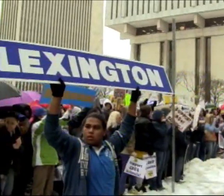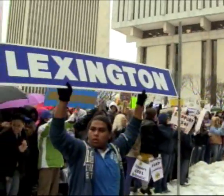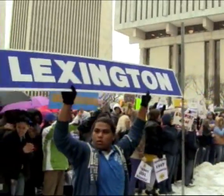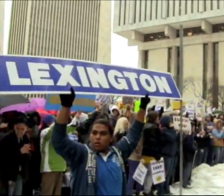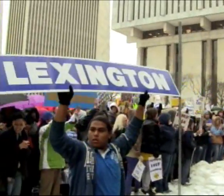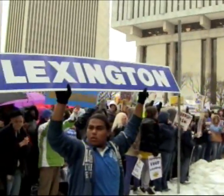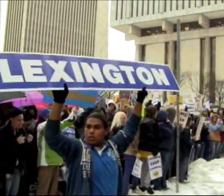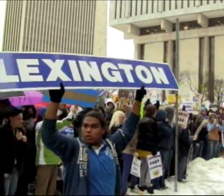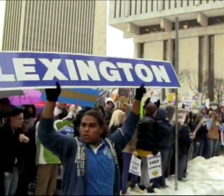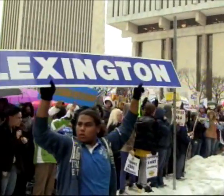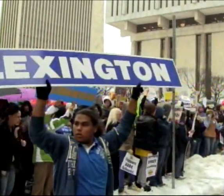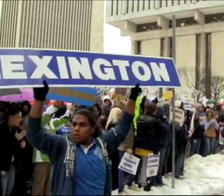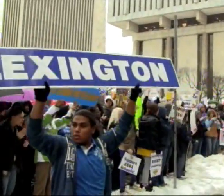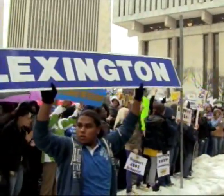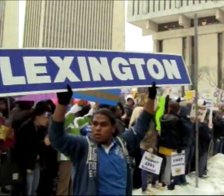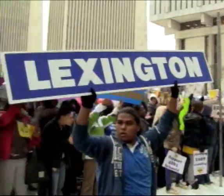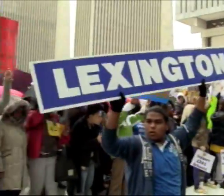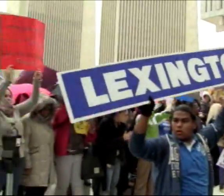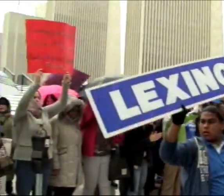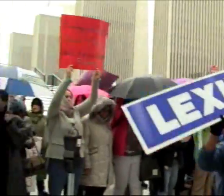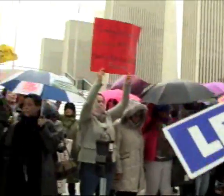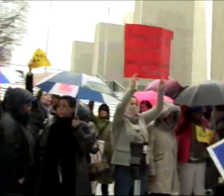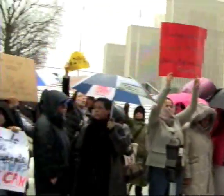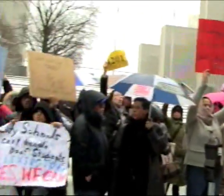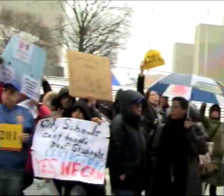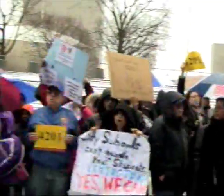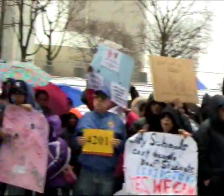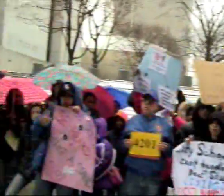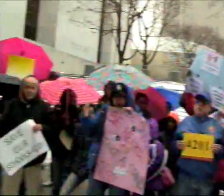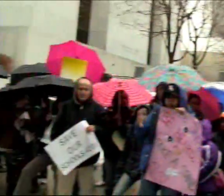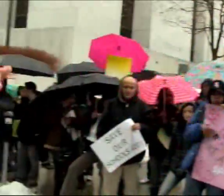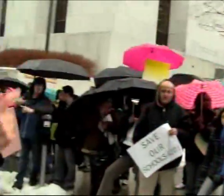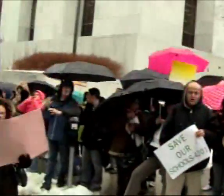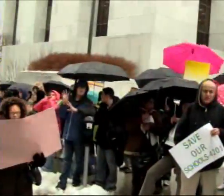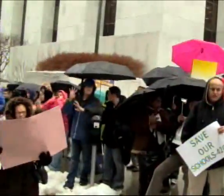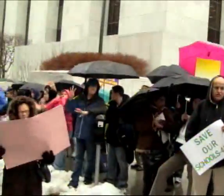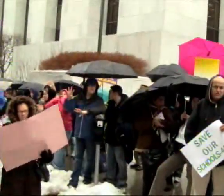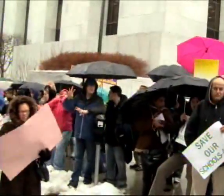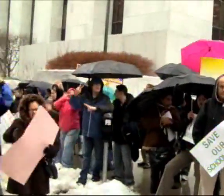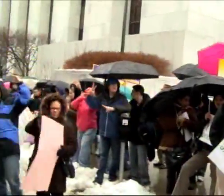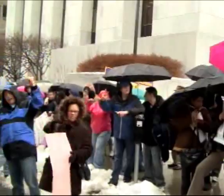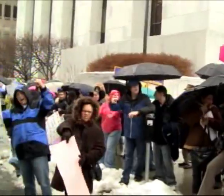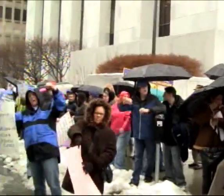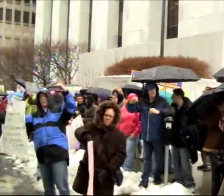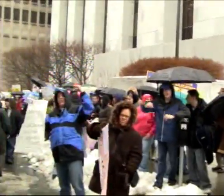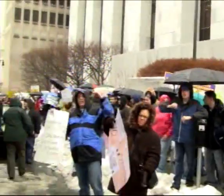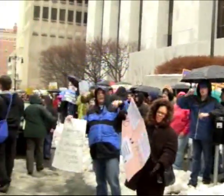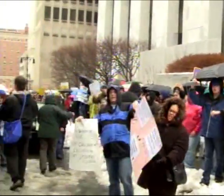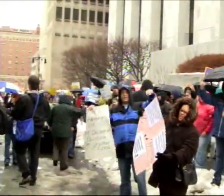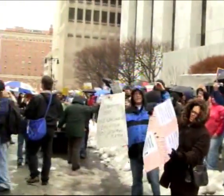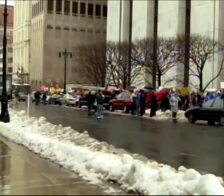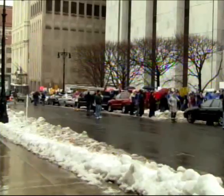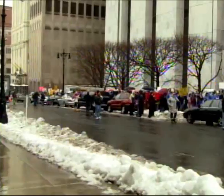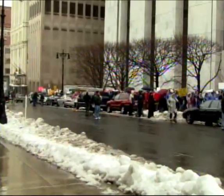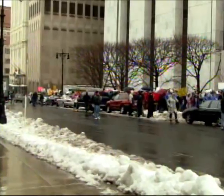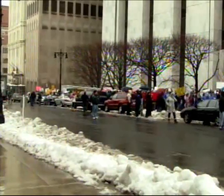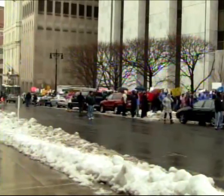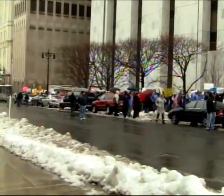then winner organizations they've Team group is able to set up a meeting between the school superintendent attendants and members of the governor's staff. The issue of funding, however, still